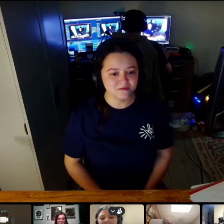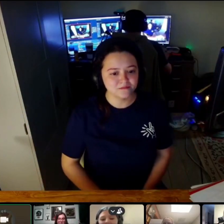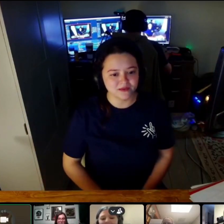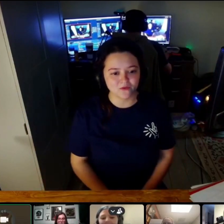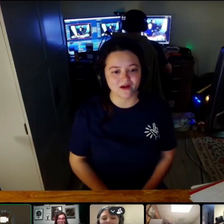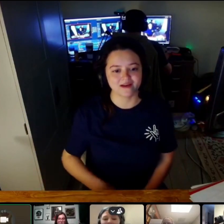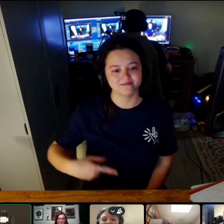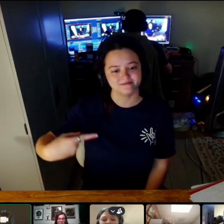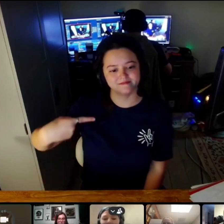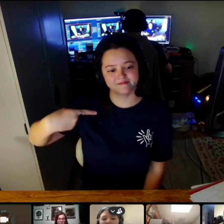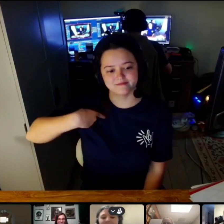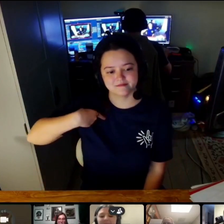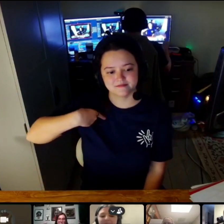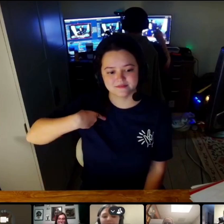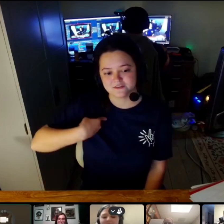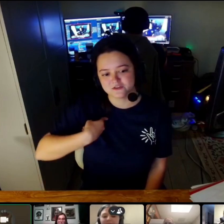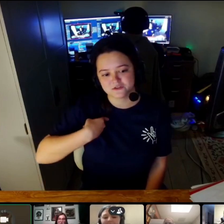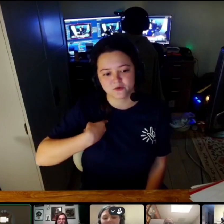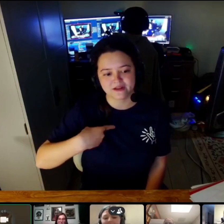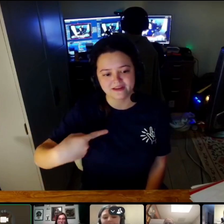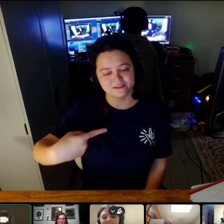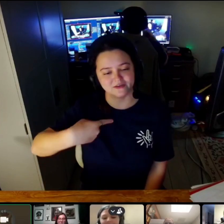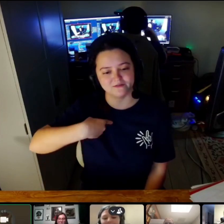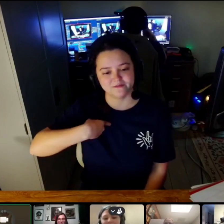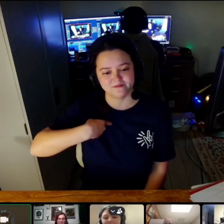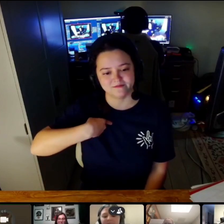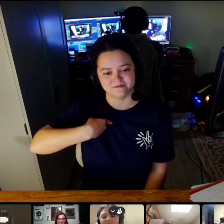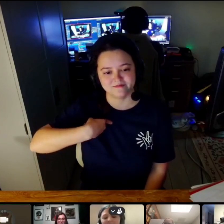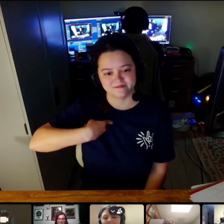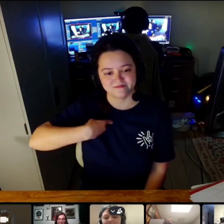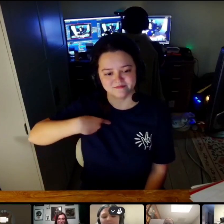Me or I. You're just pointing at yourself.